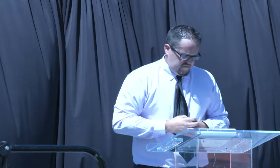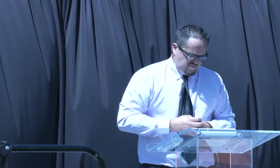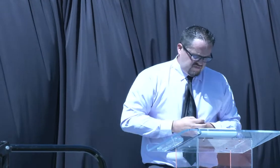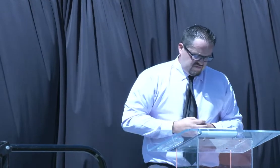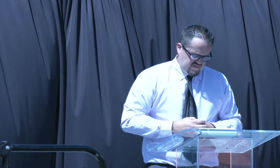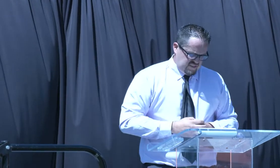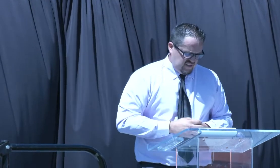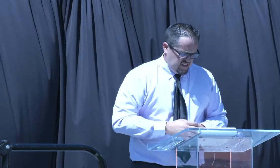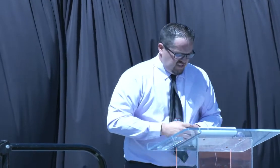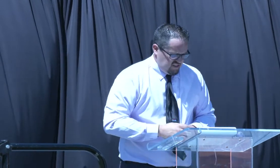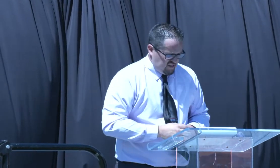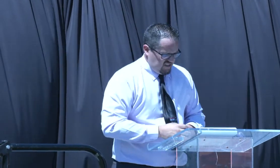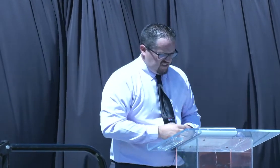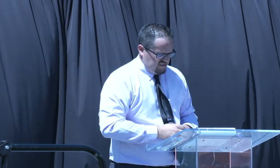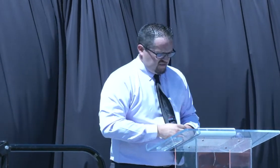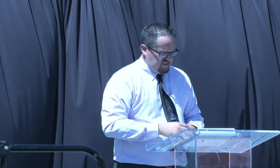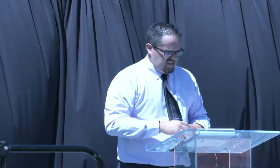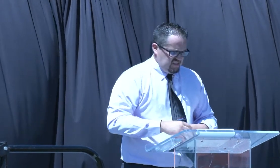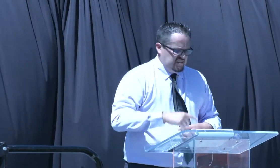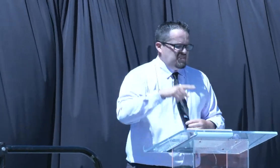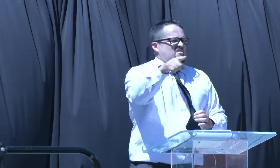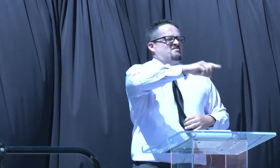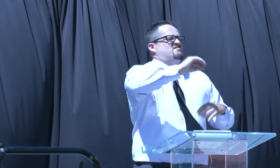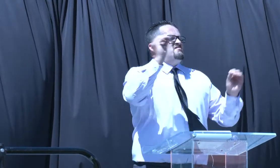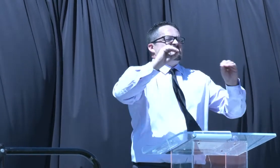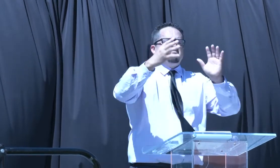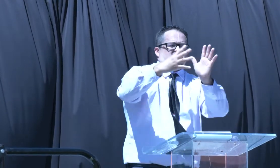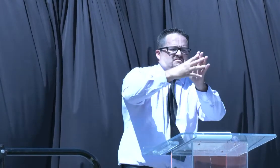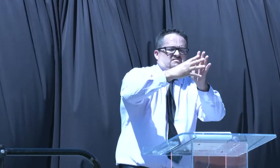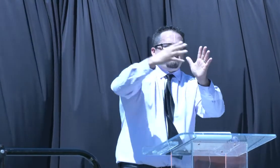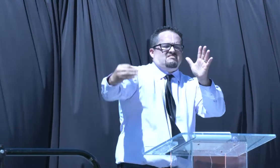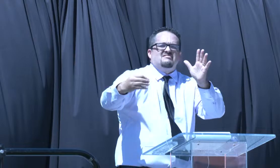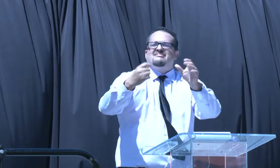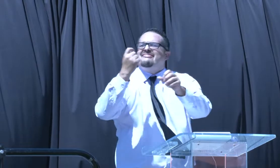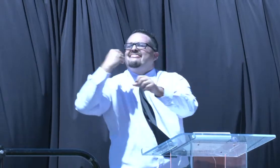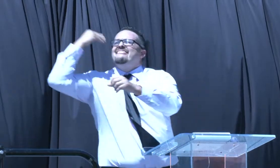No class can duplicate this 4 years experience at CSD.